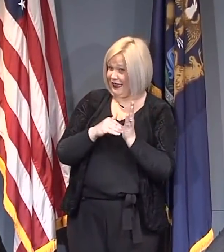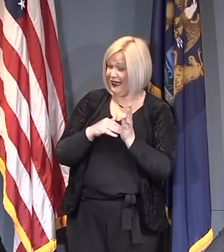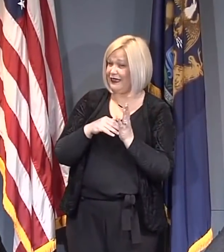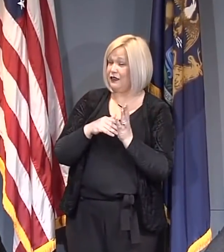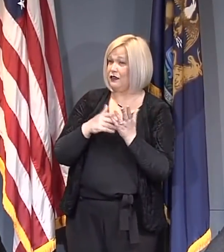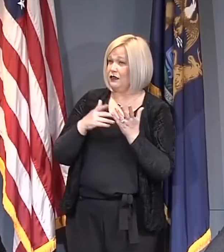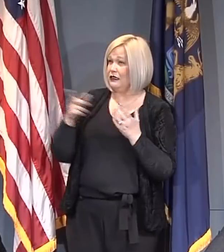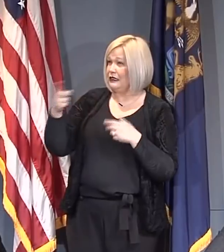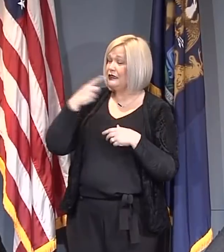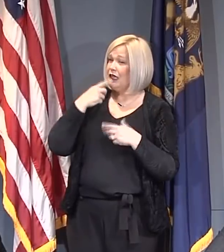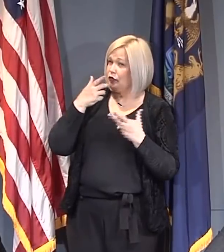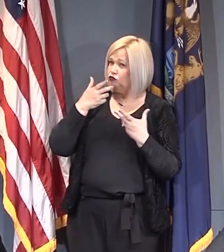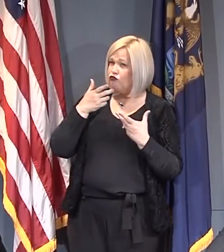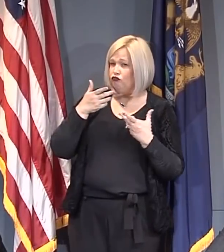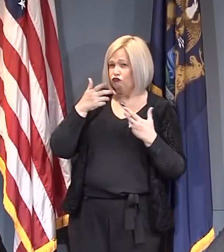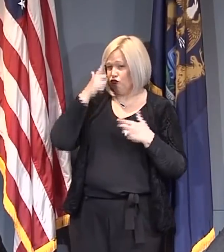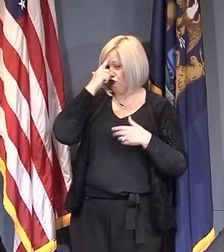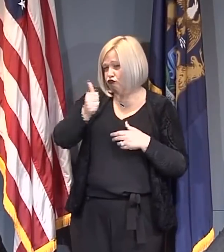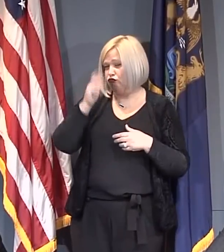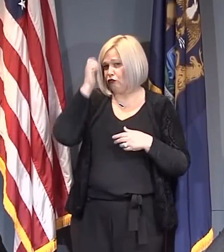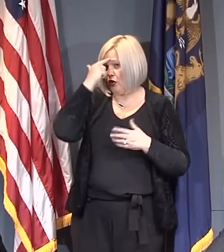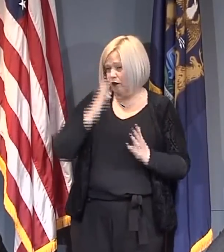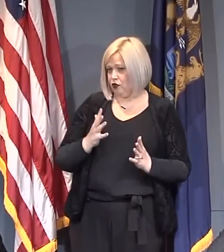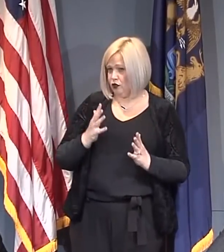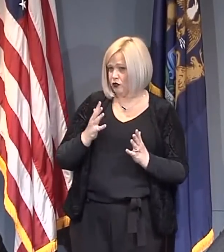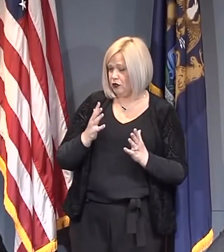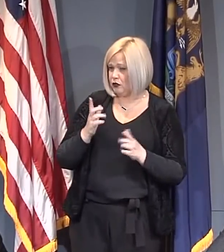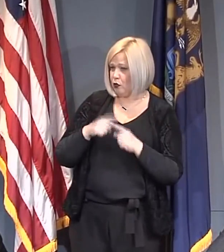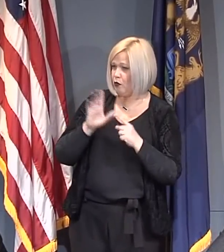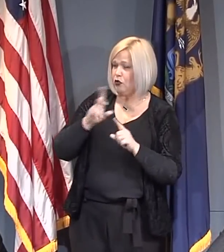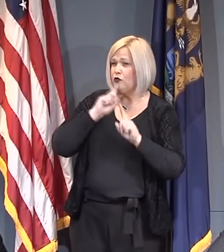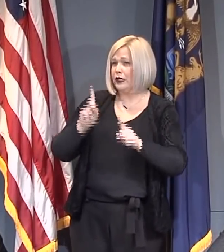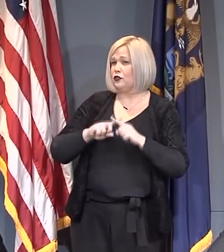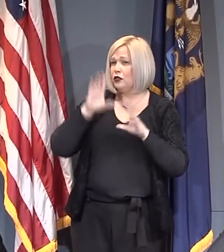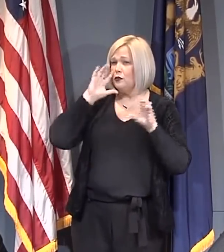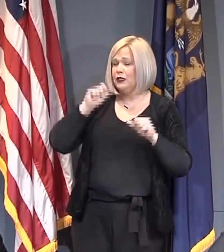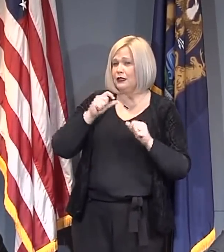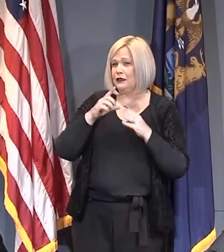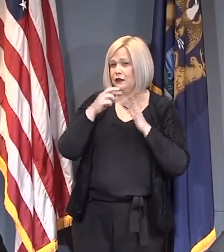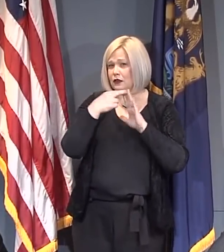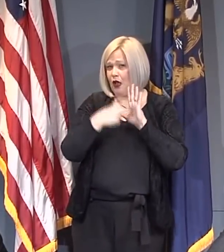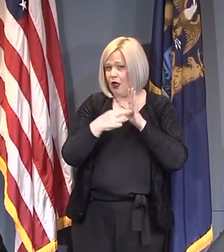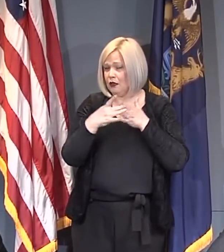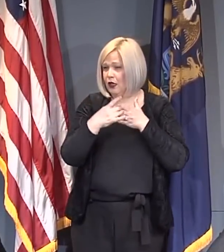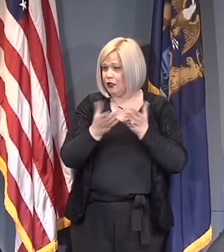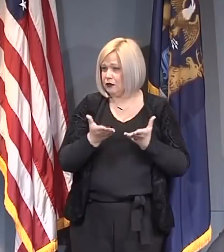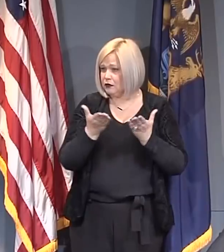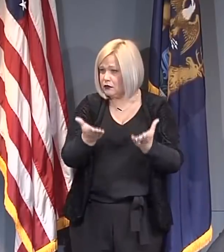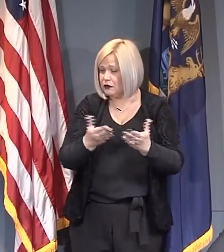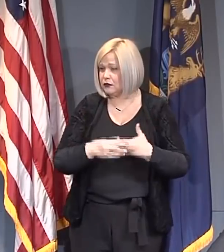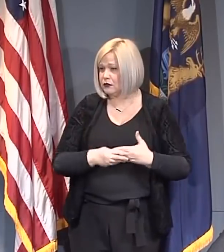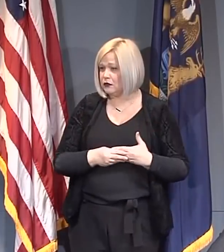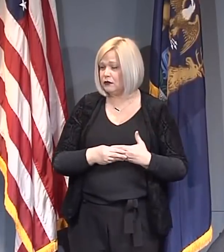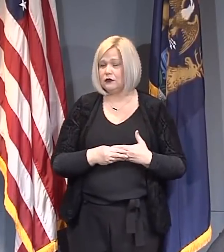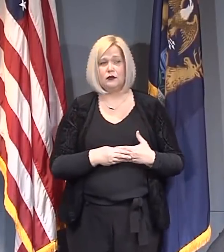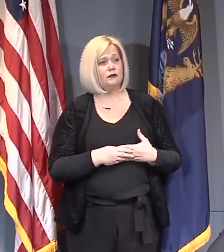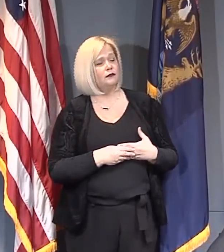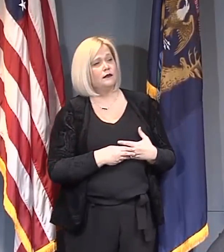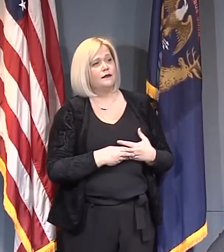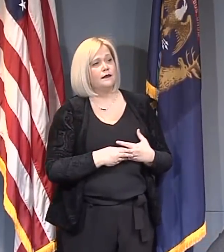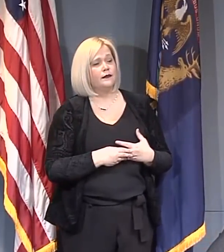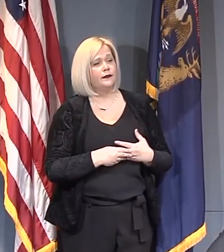that plan. What were your reactions to the president's guidelines? You know, I think that